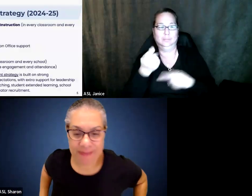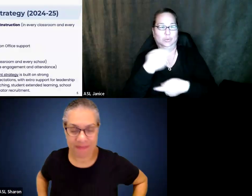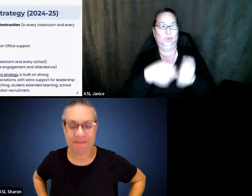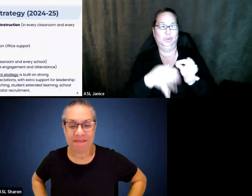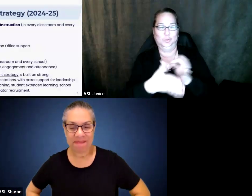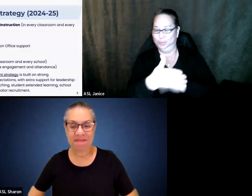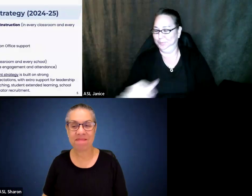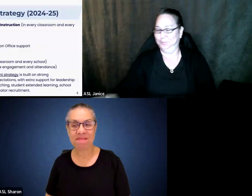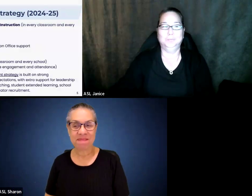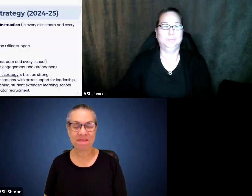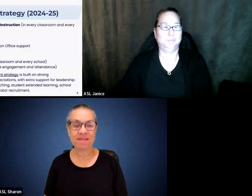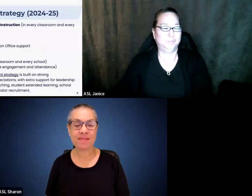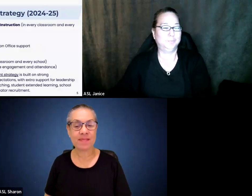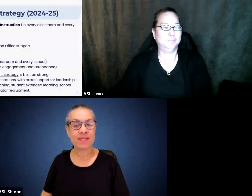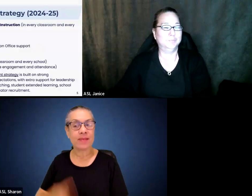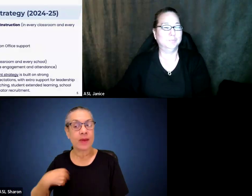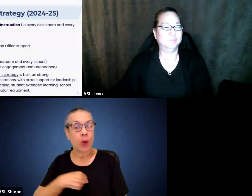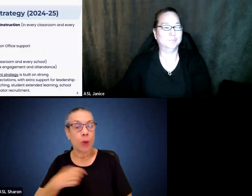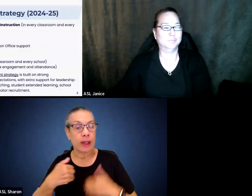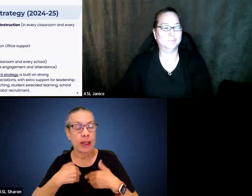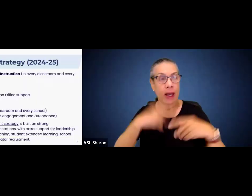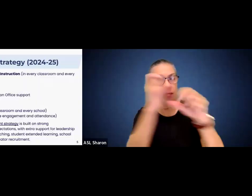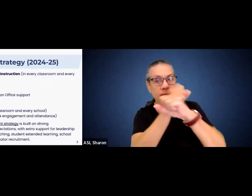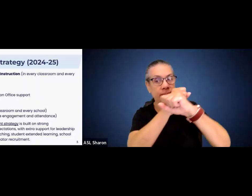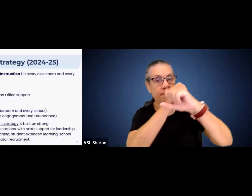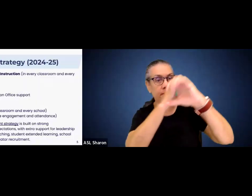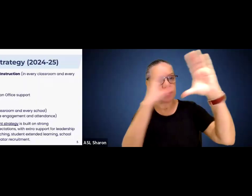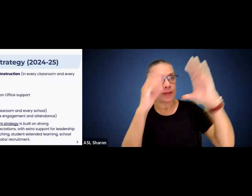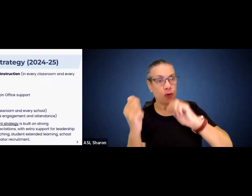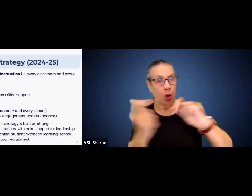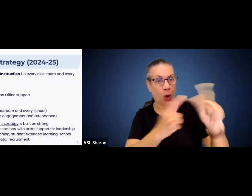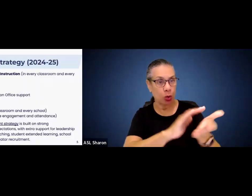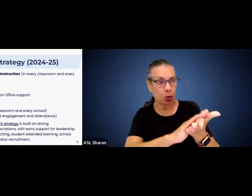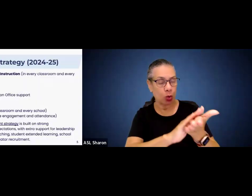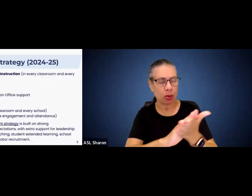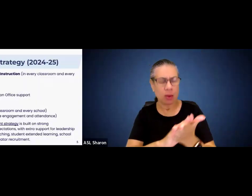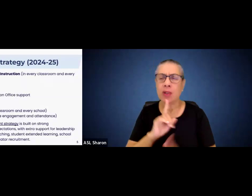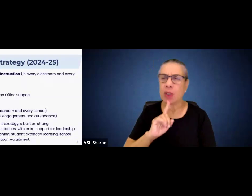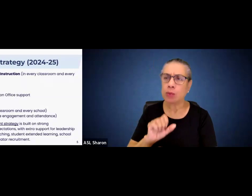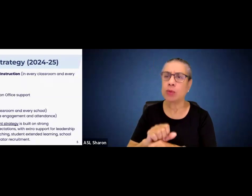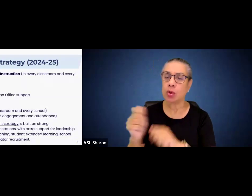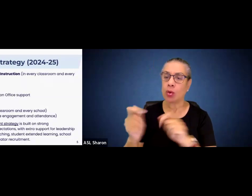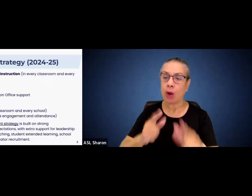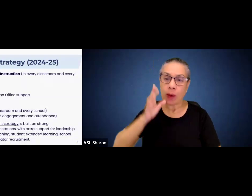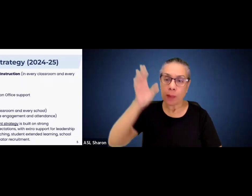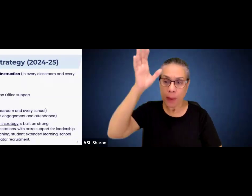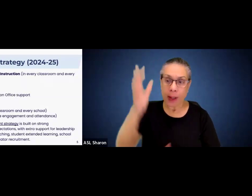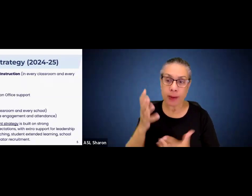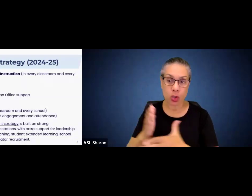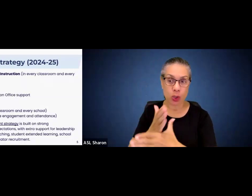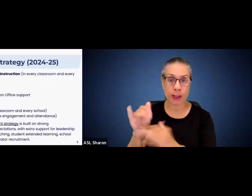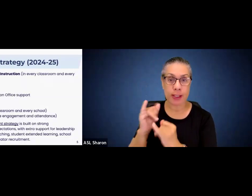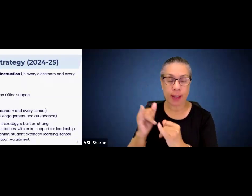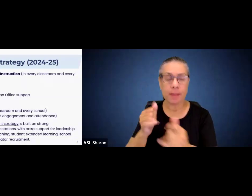We have a vision for our schools, one that every parent likely shares for their own child, that